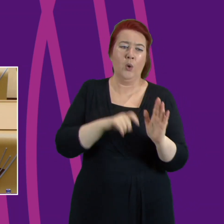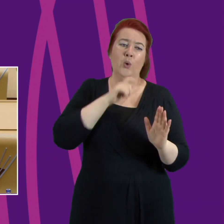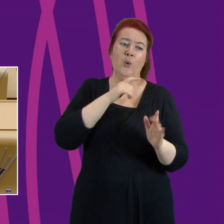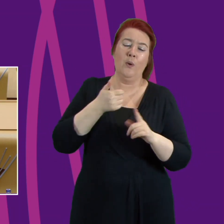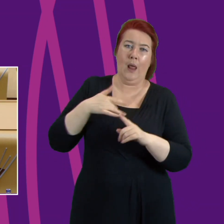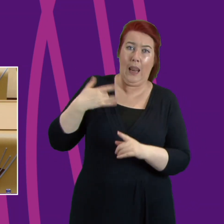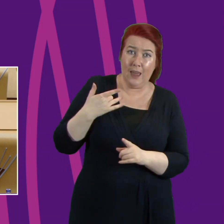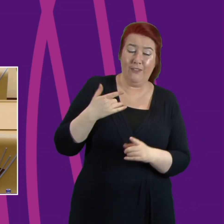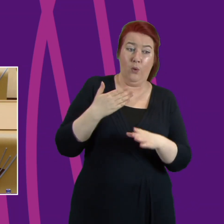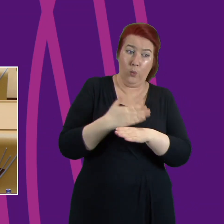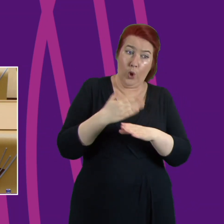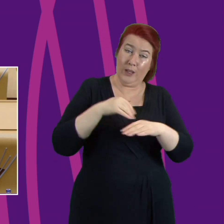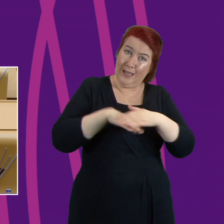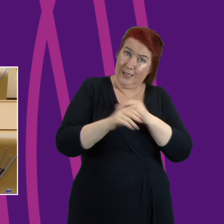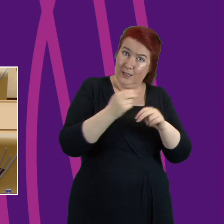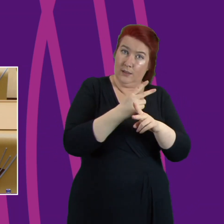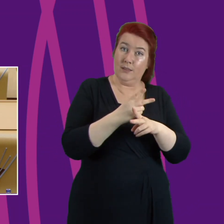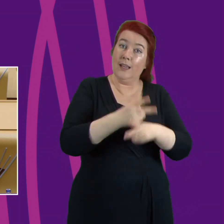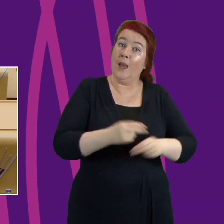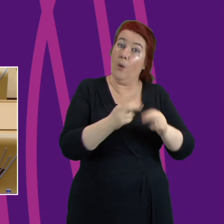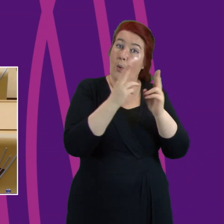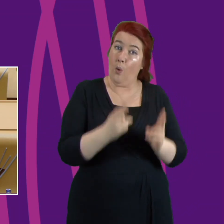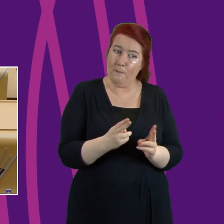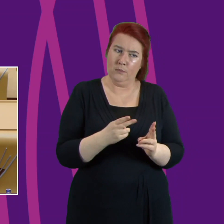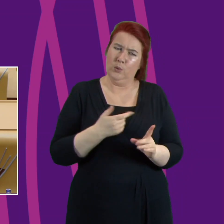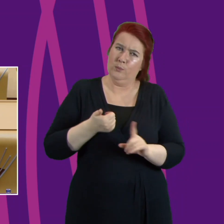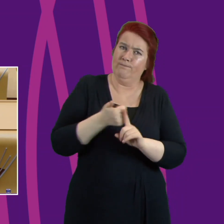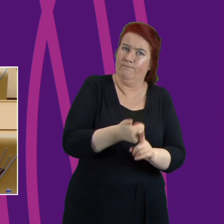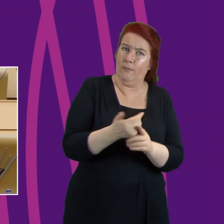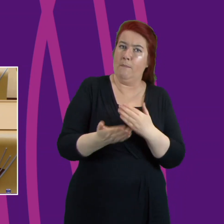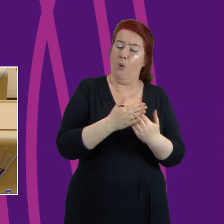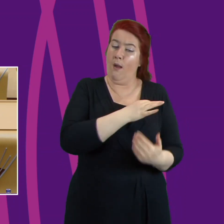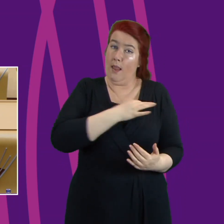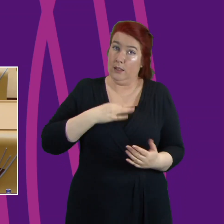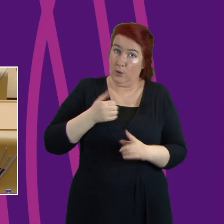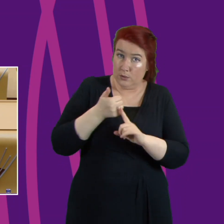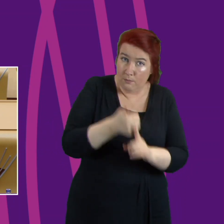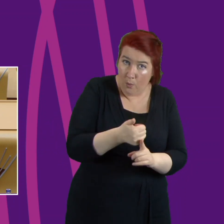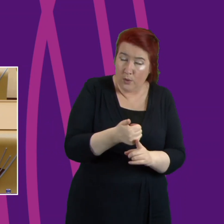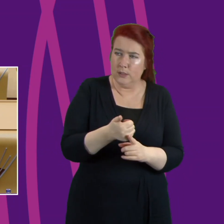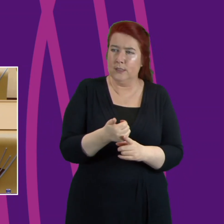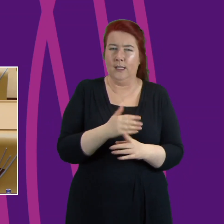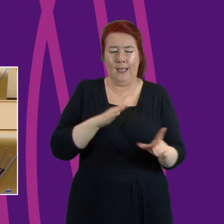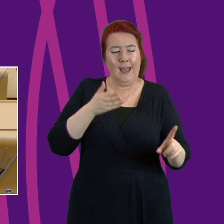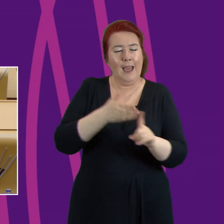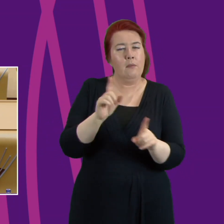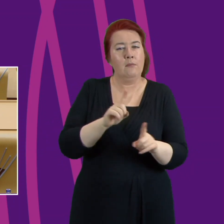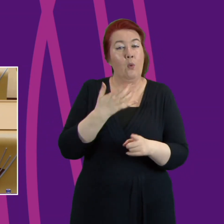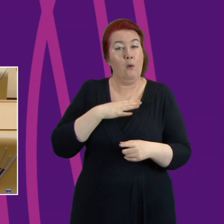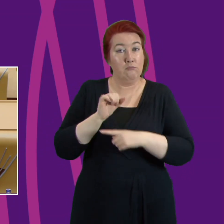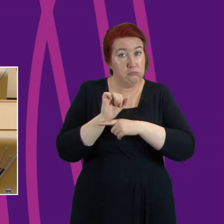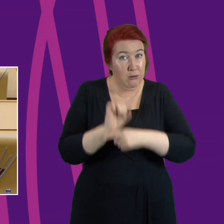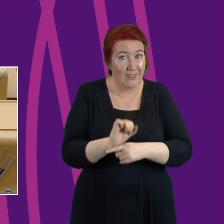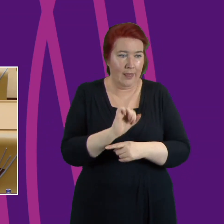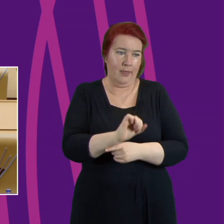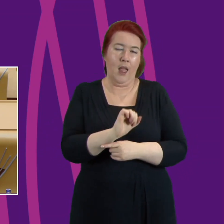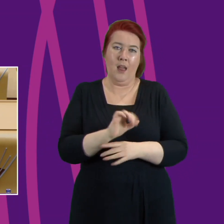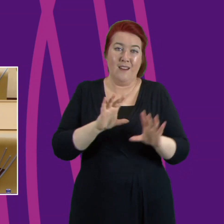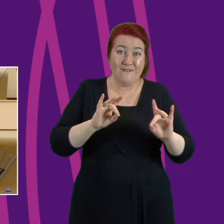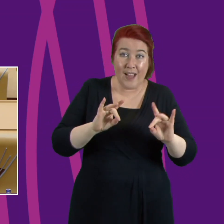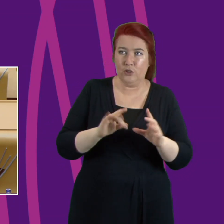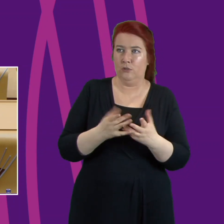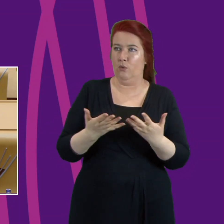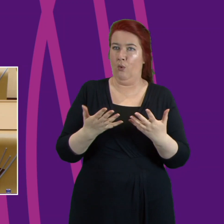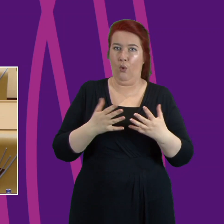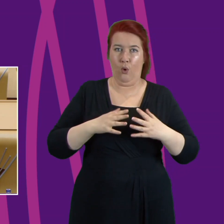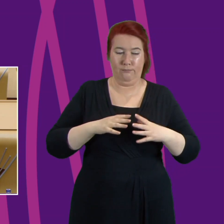care homes. These steps increase the clinical support focused on preventing Covid-19 infection and transmission in